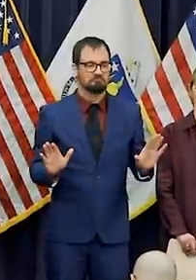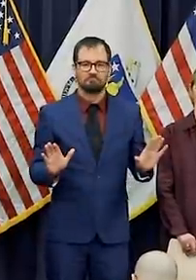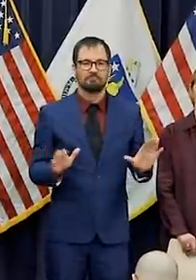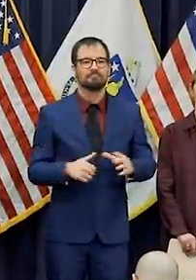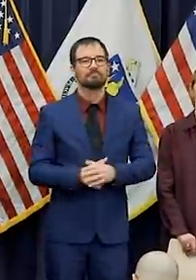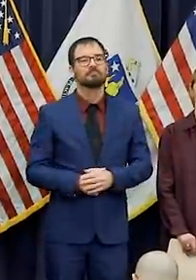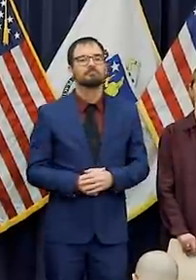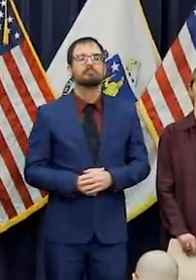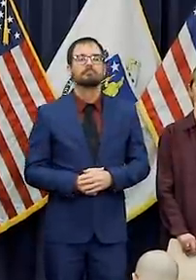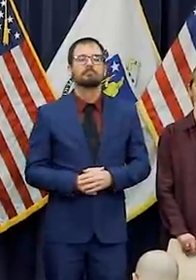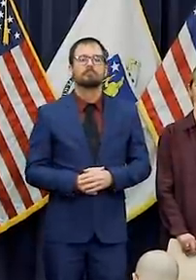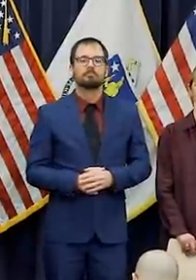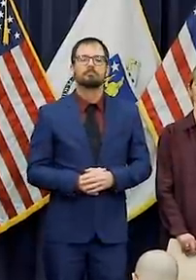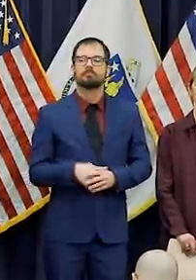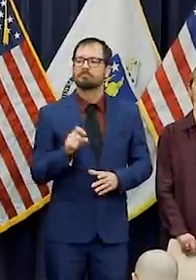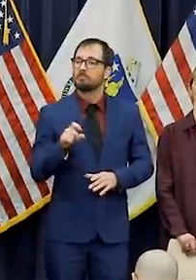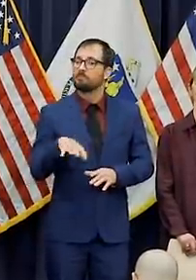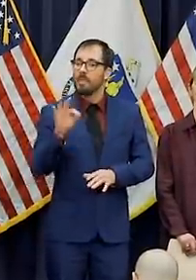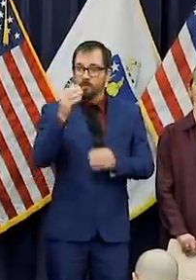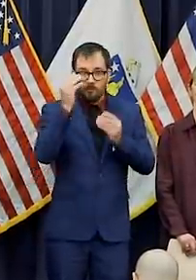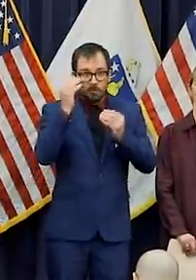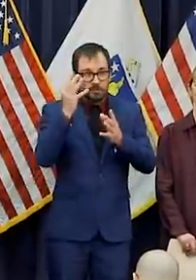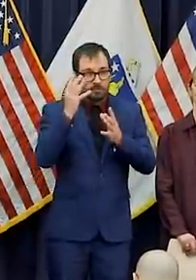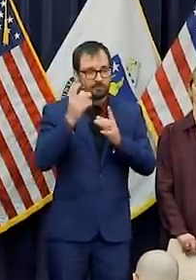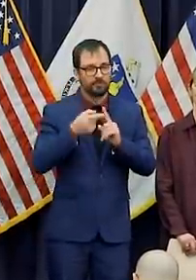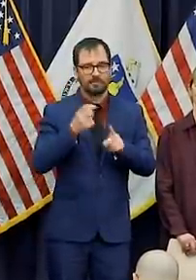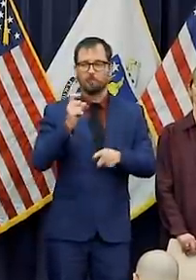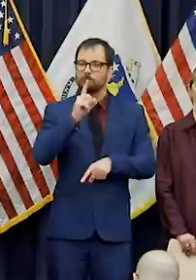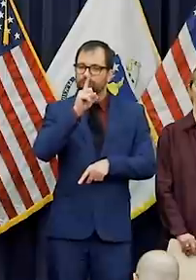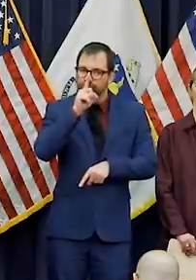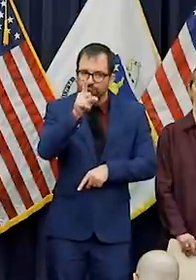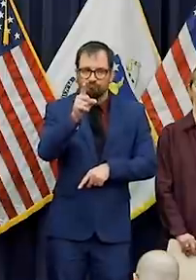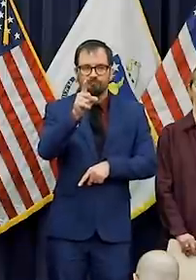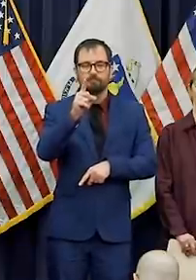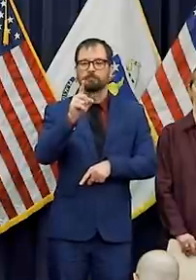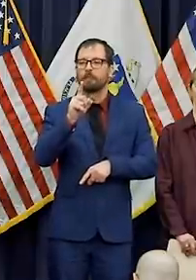friend's friend's friend's friend. Please check